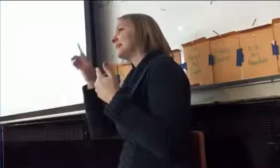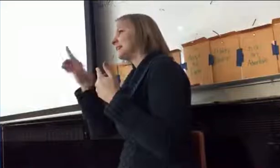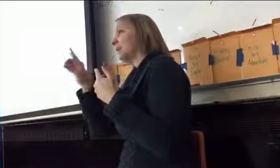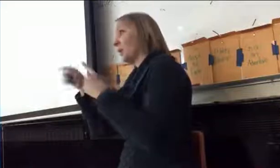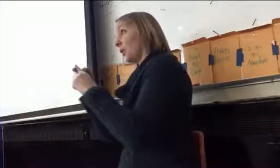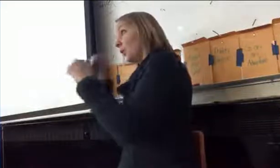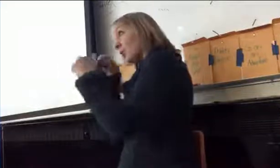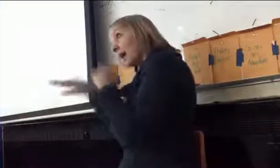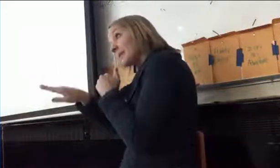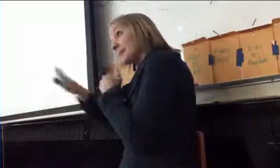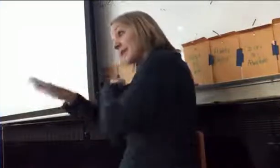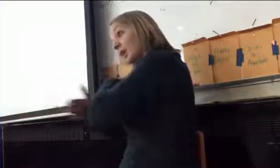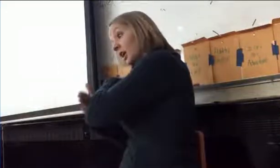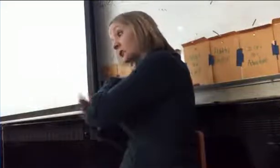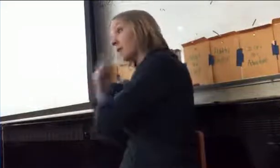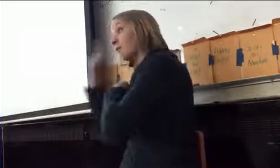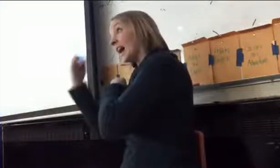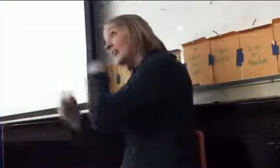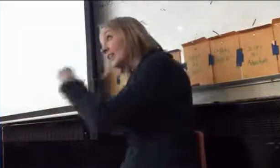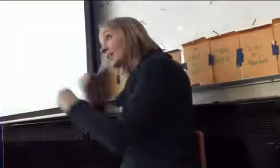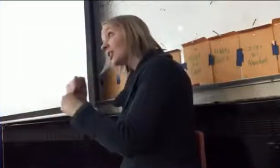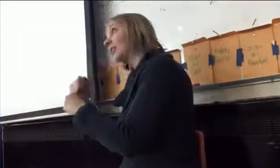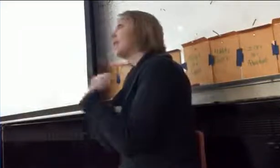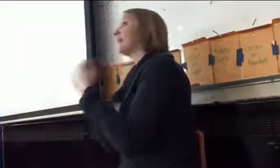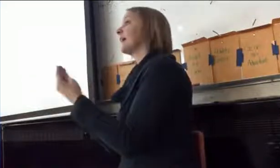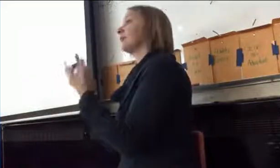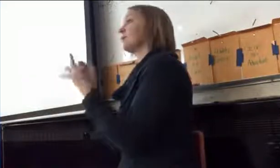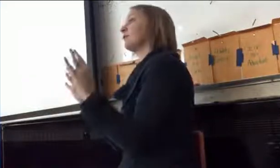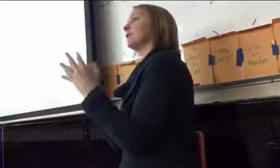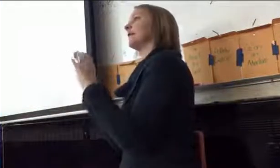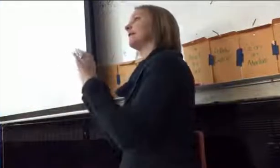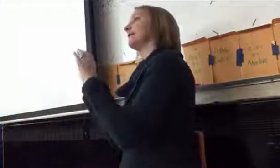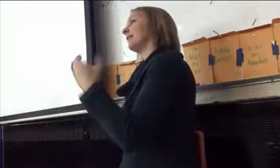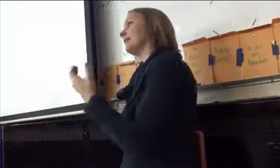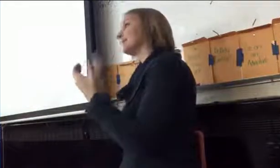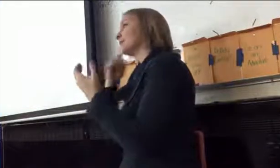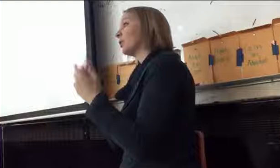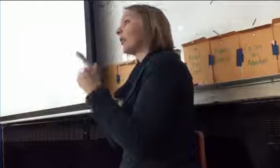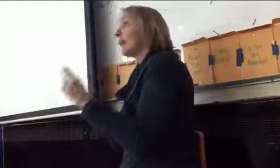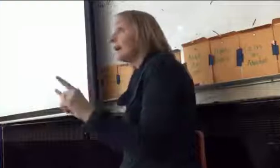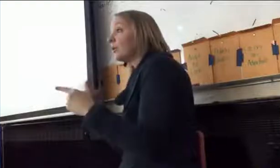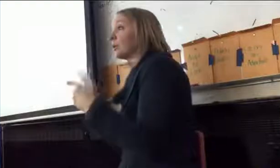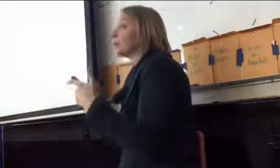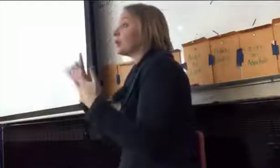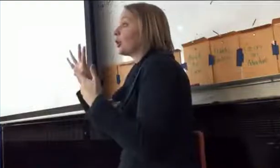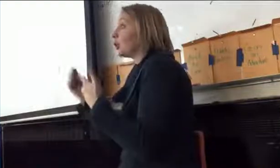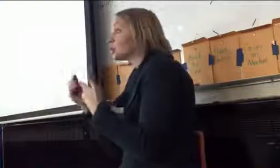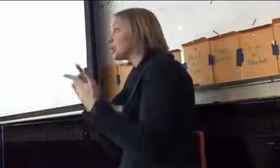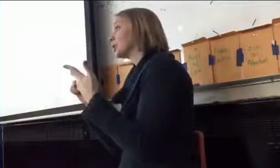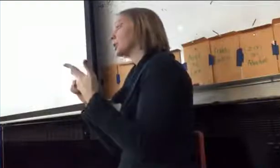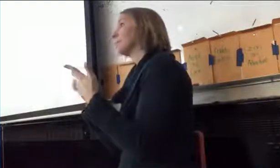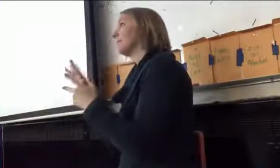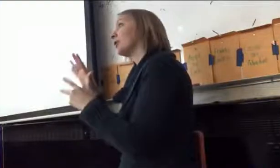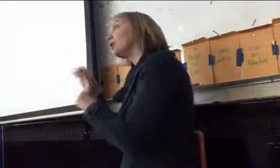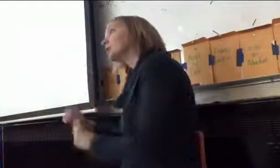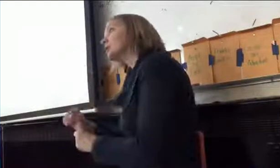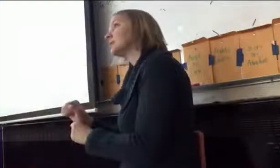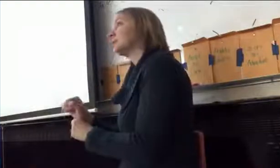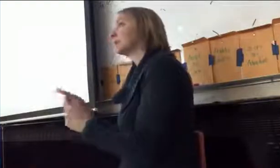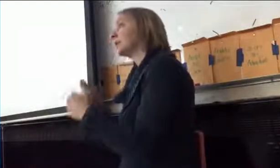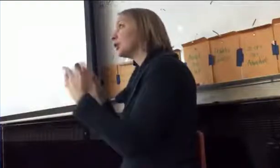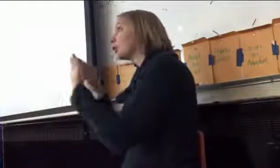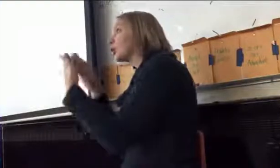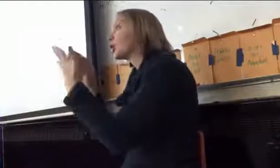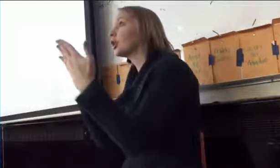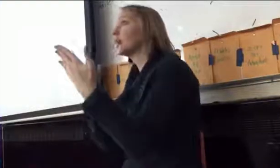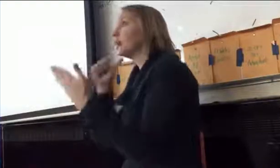provide you free classes in their native language. They provide you culture classes, customs classes, so that you can be able to learn the ways of that country and